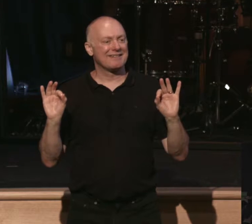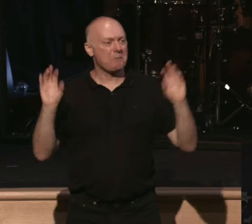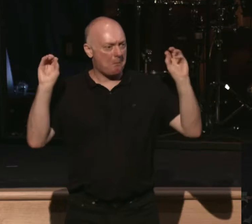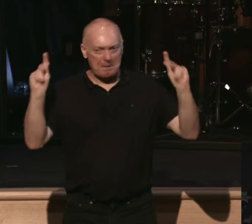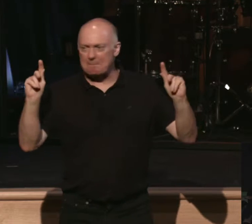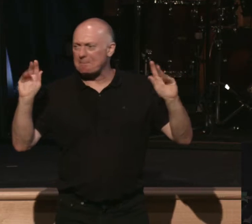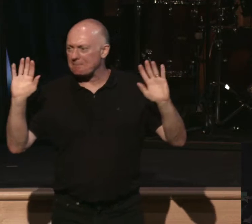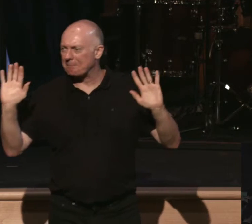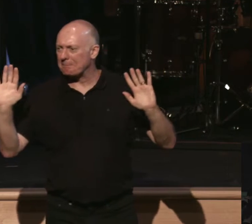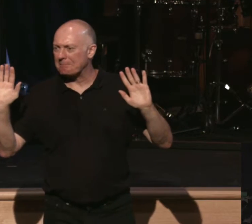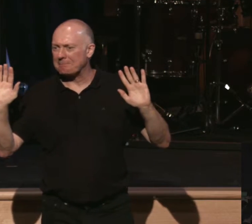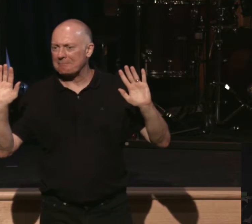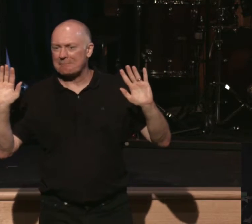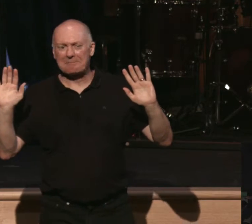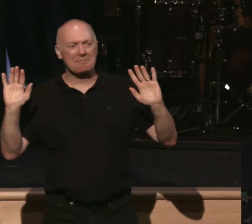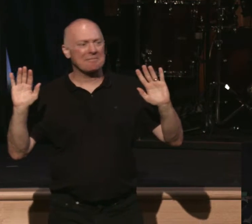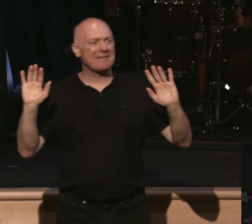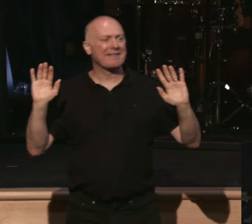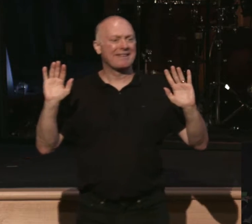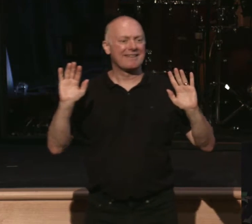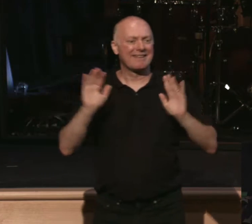Okay.